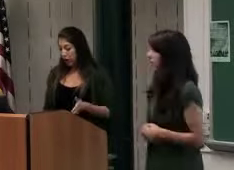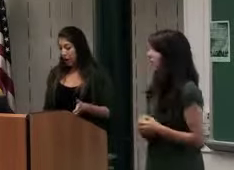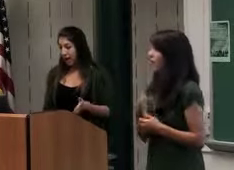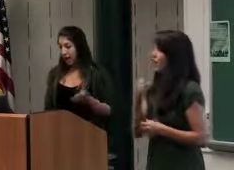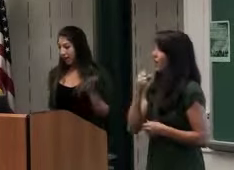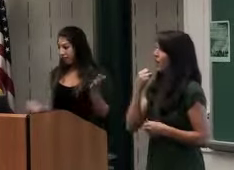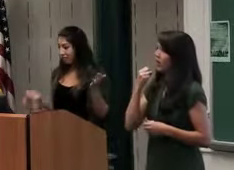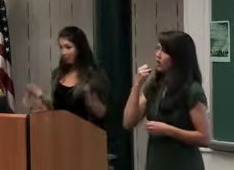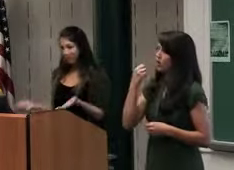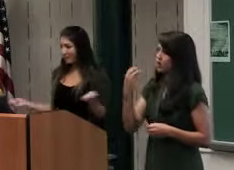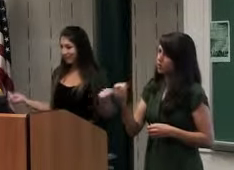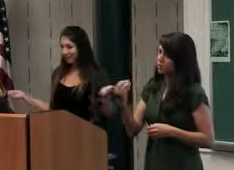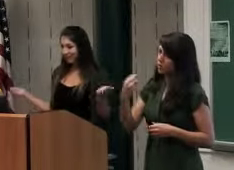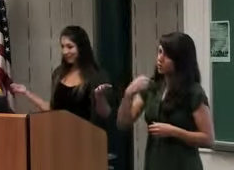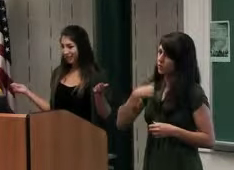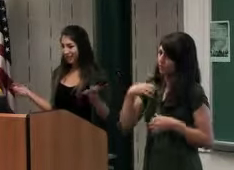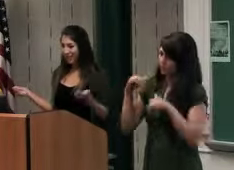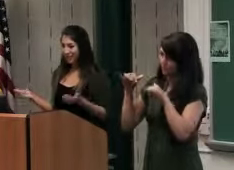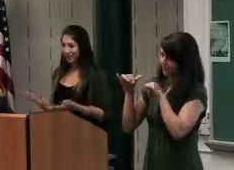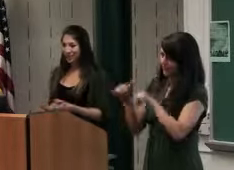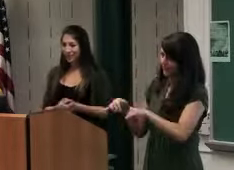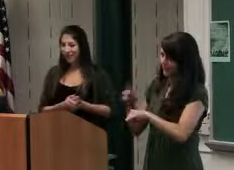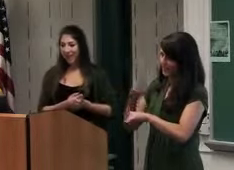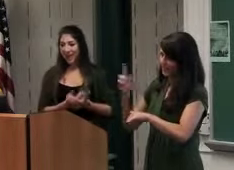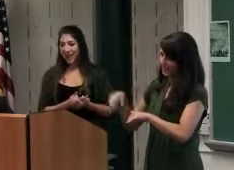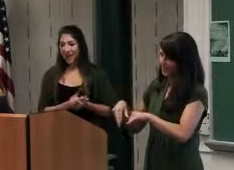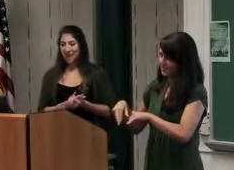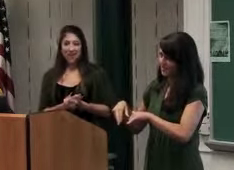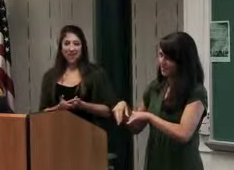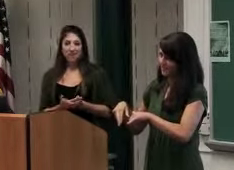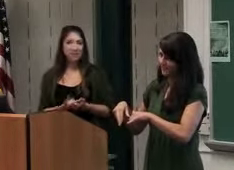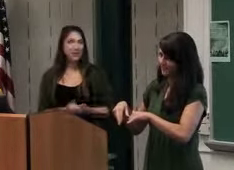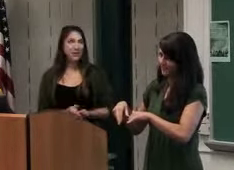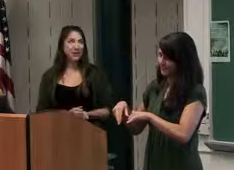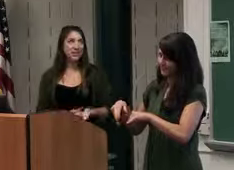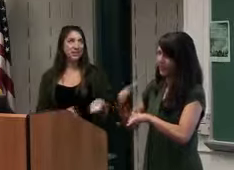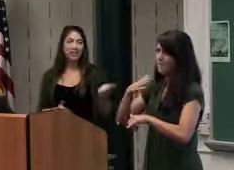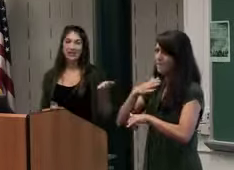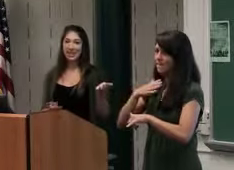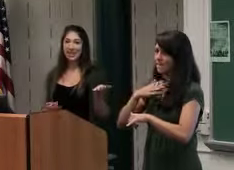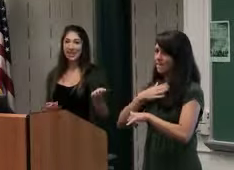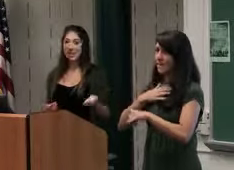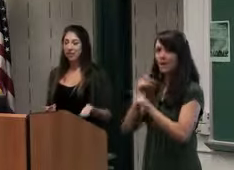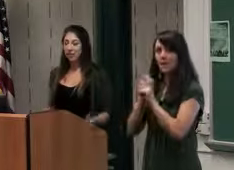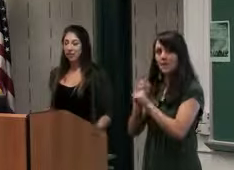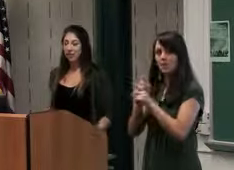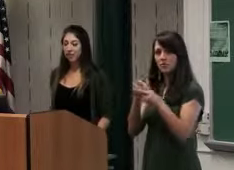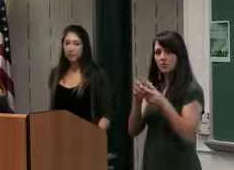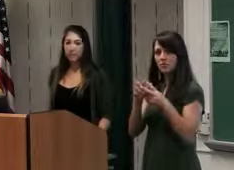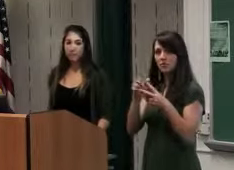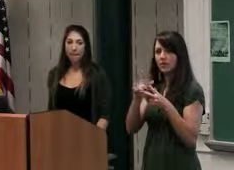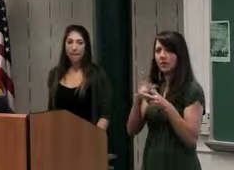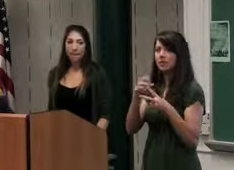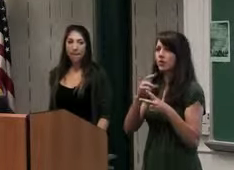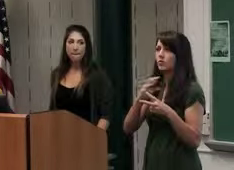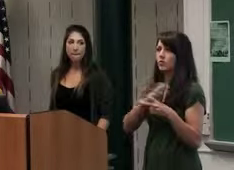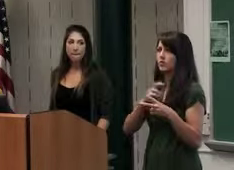So I stayed in Rochester and had the mentors of Chris Kelly and Heather Gerber.